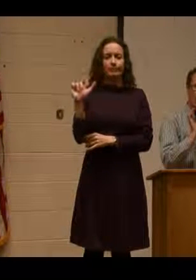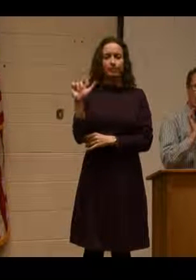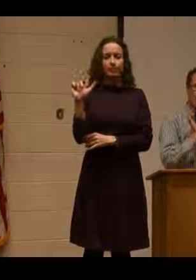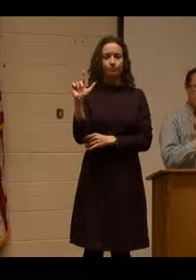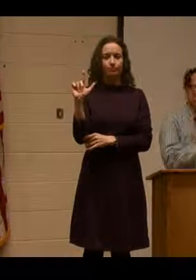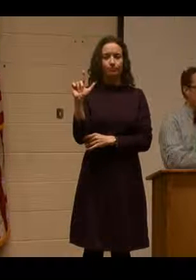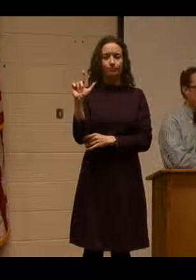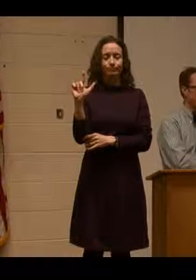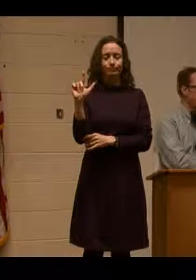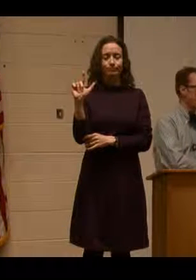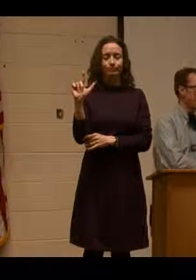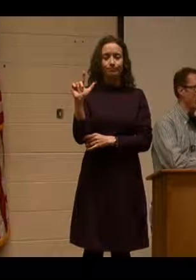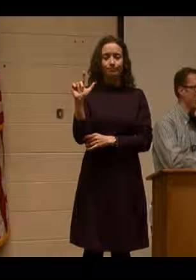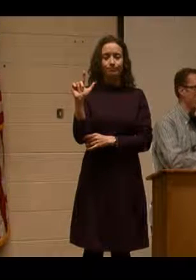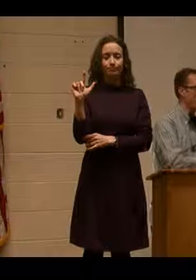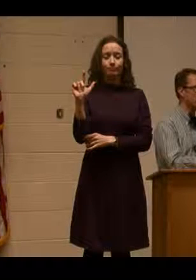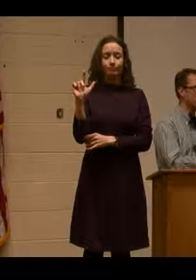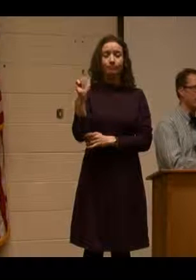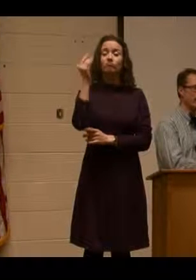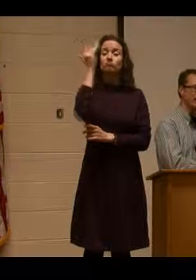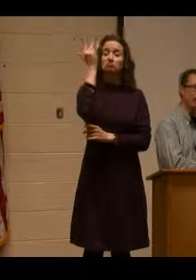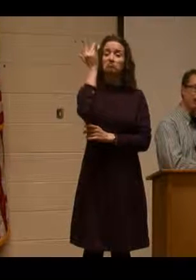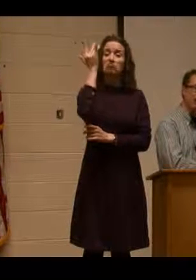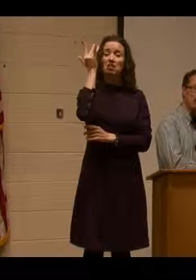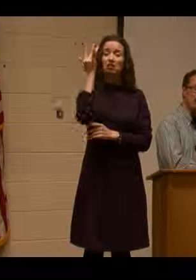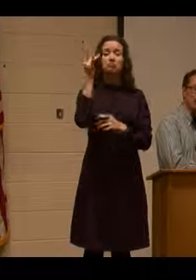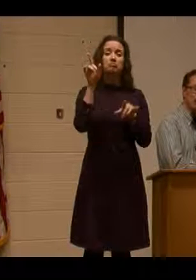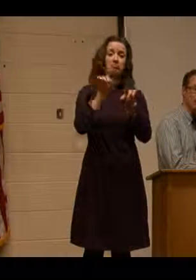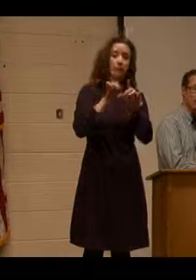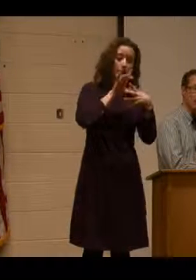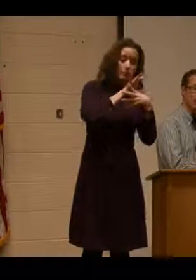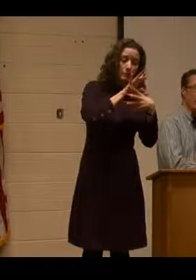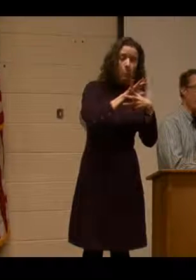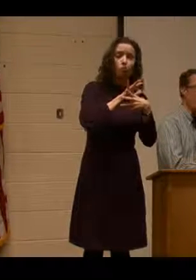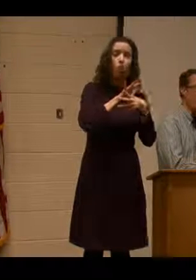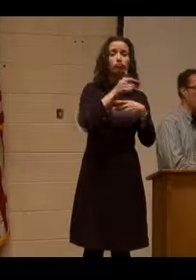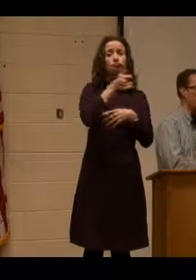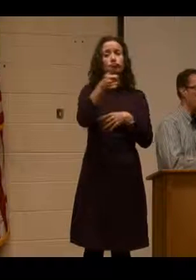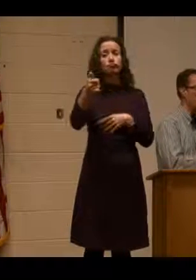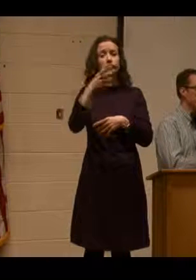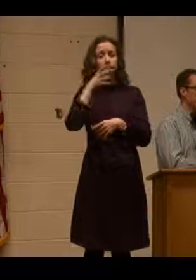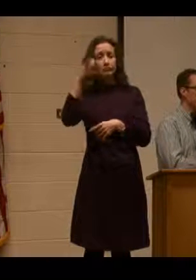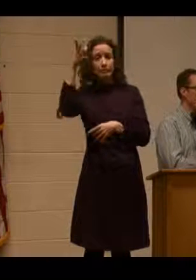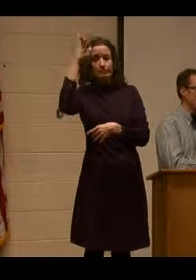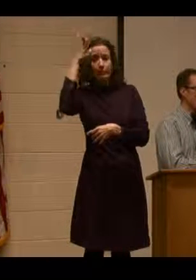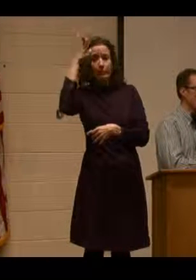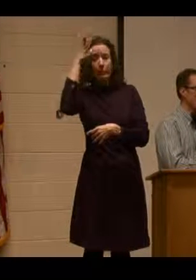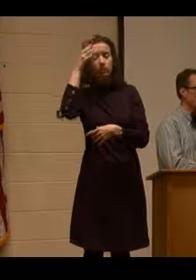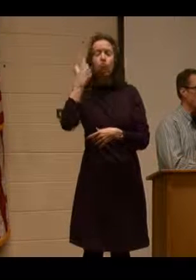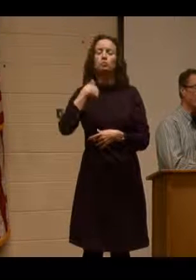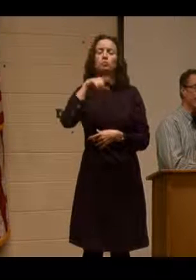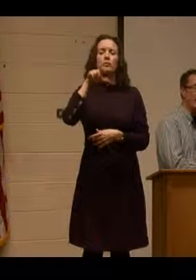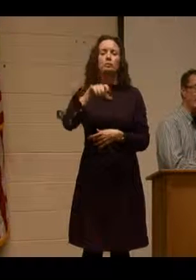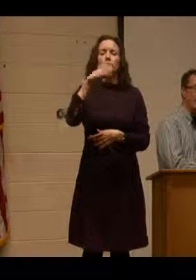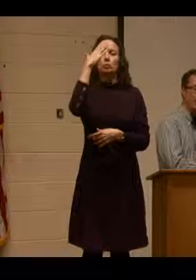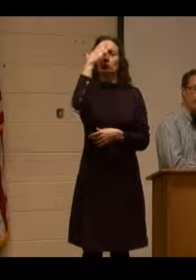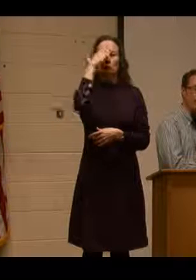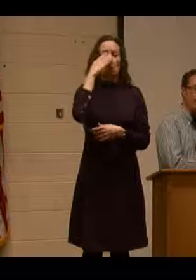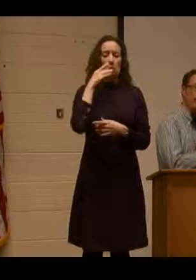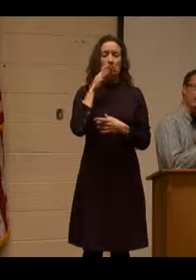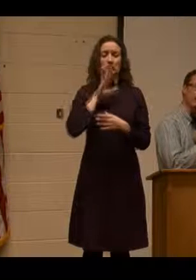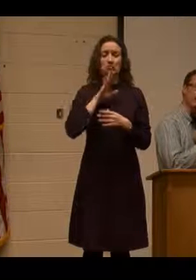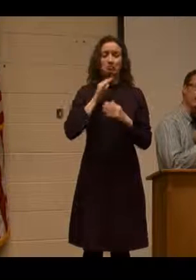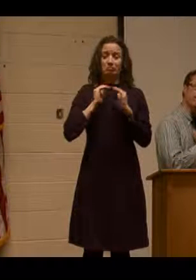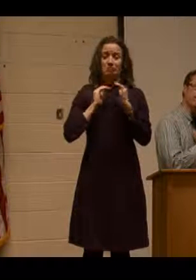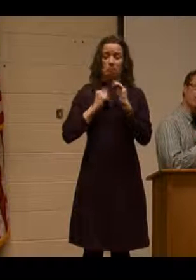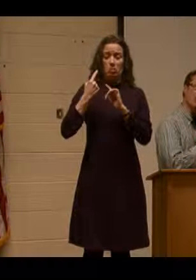as seniors and as parents of seniors, we need to know within the next month if you